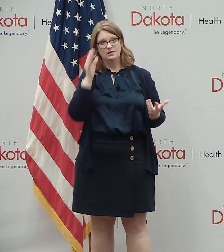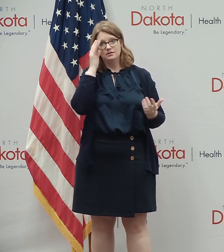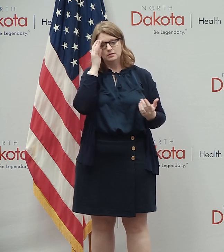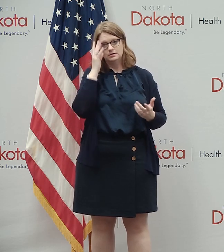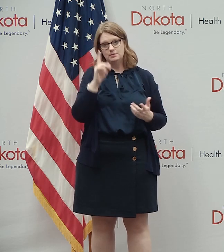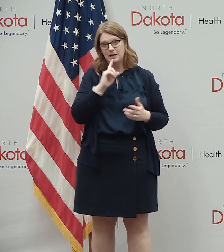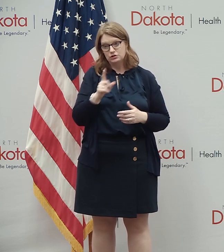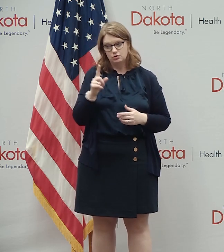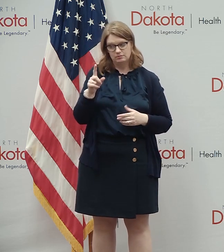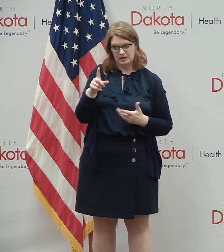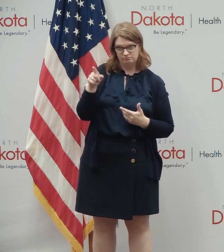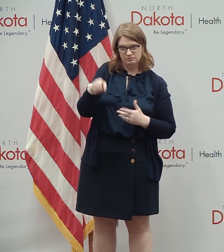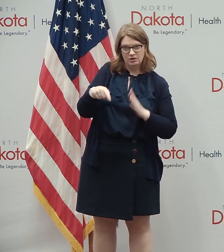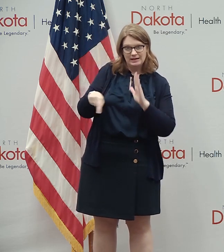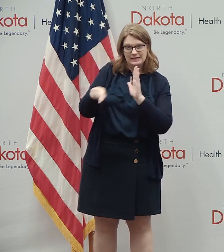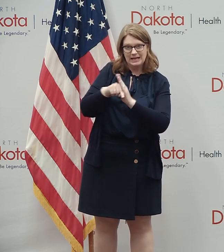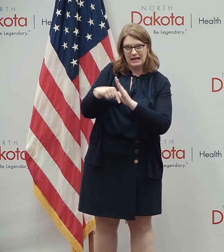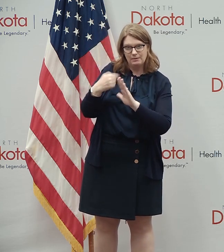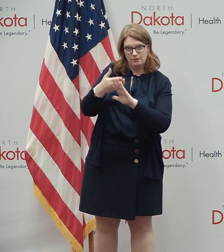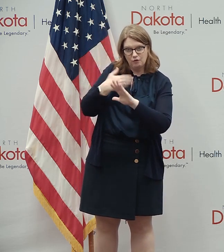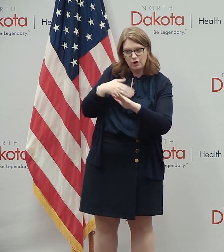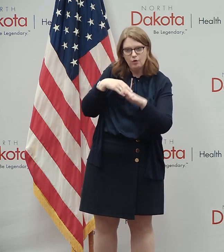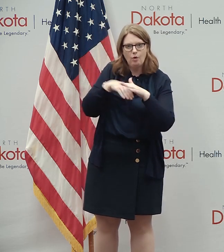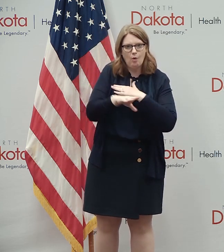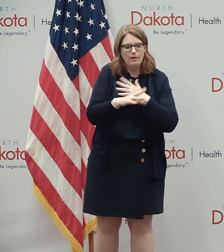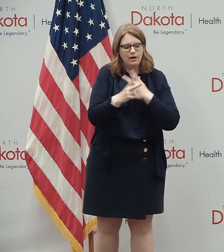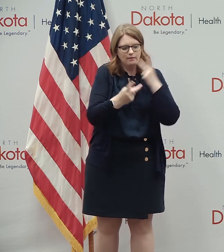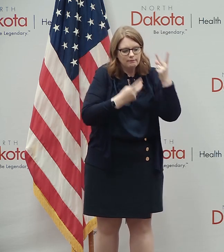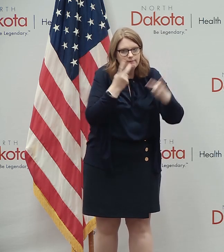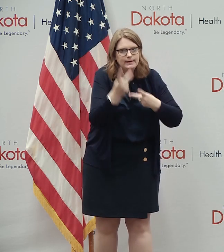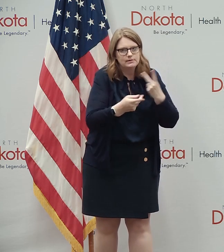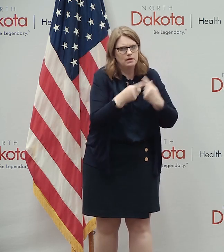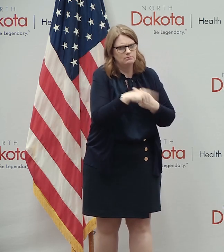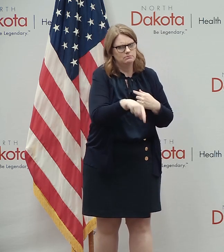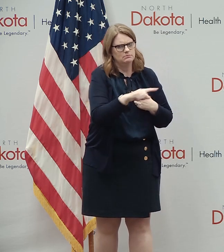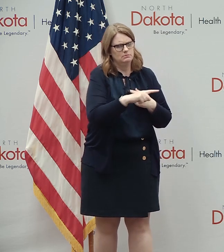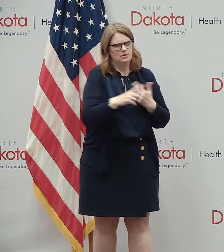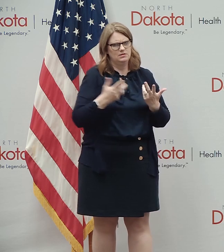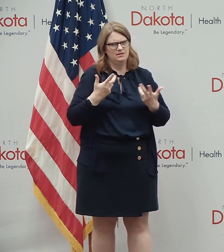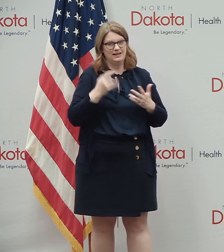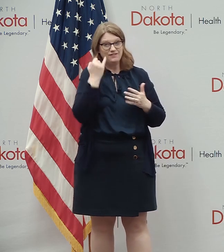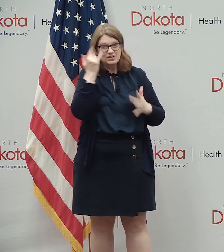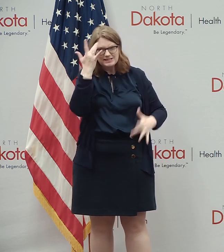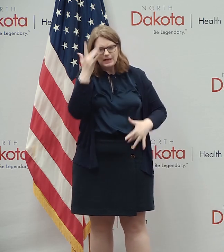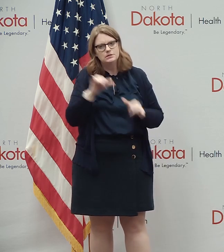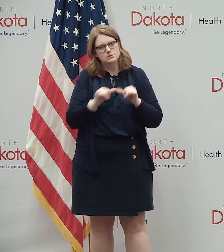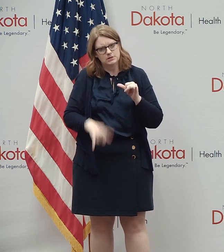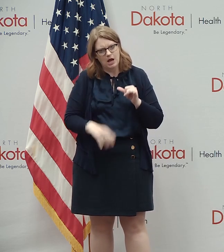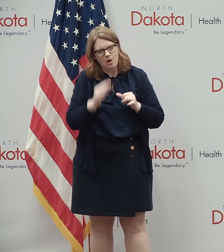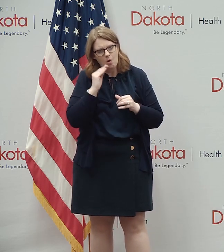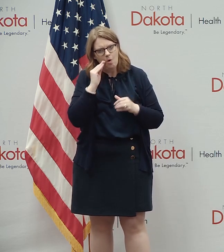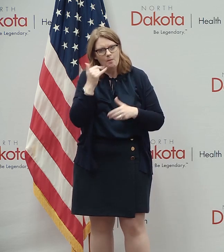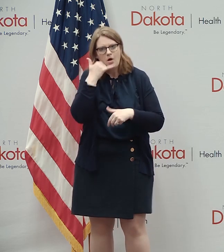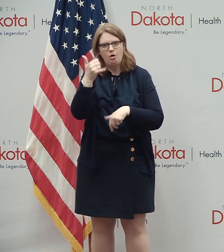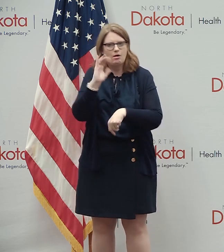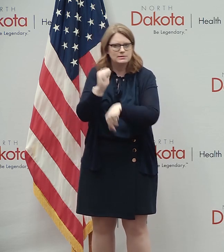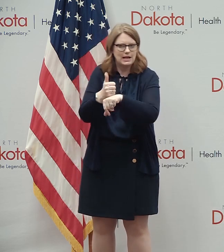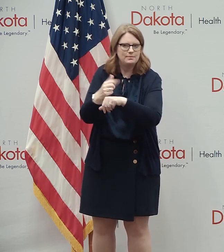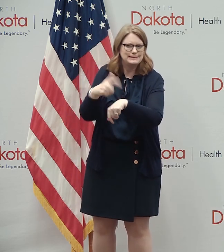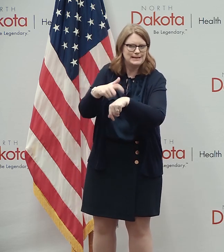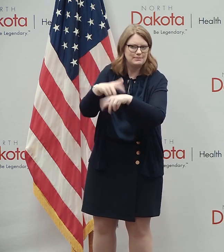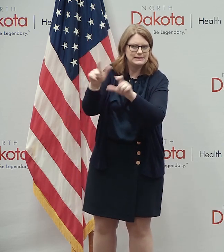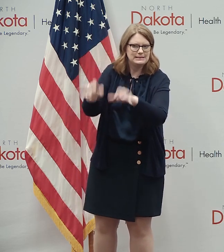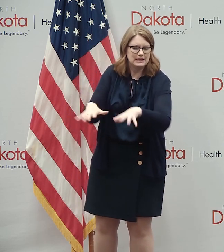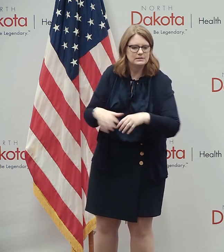you're negative before you begin visitation to see your loved ones. The VP3 plan